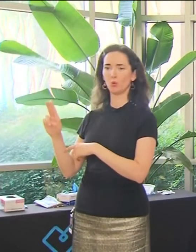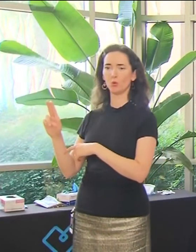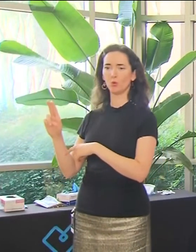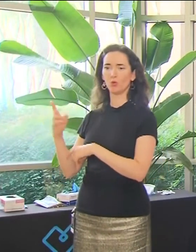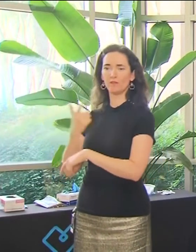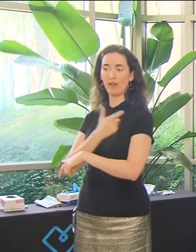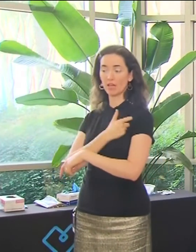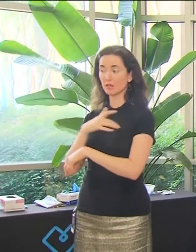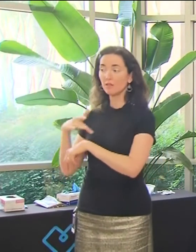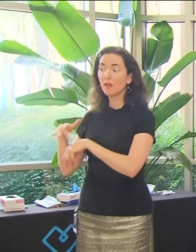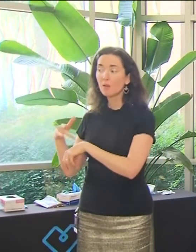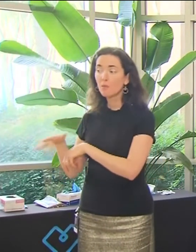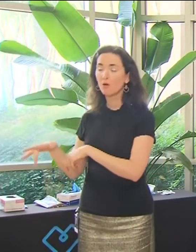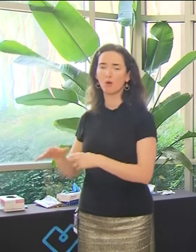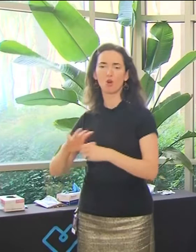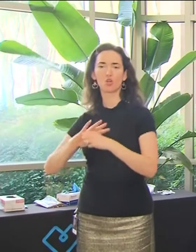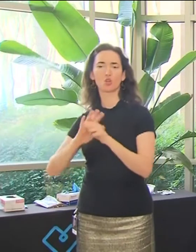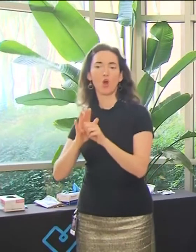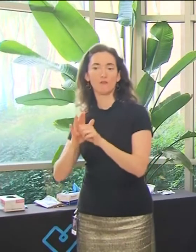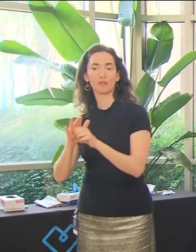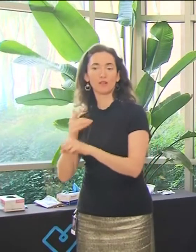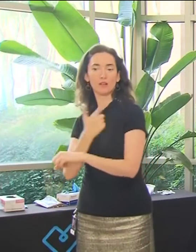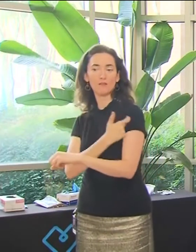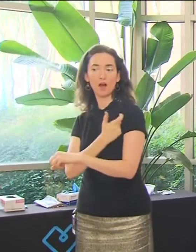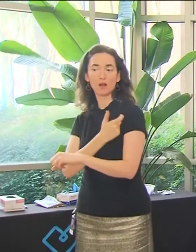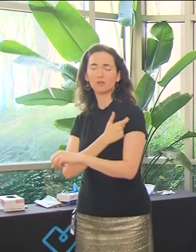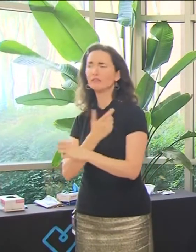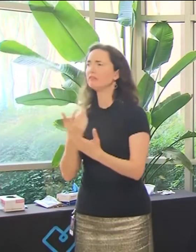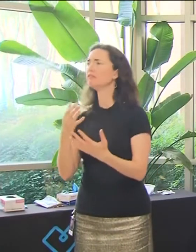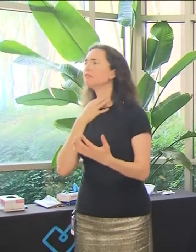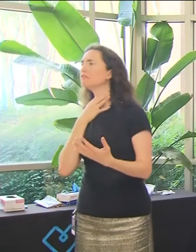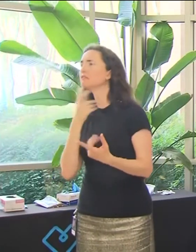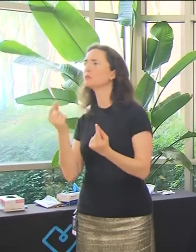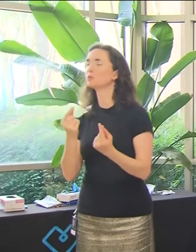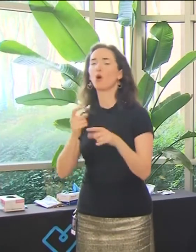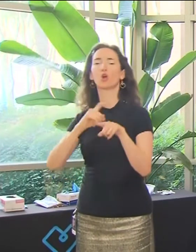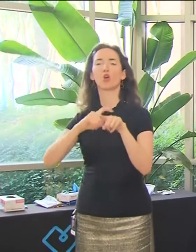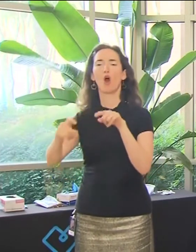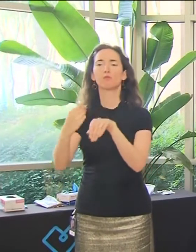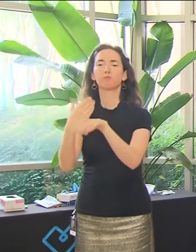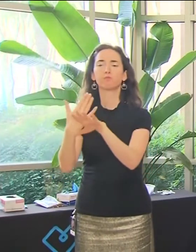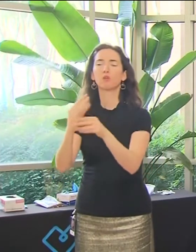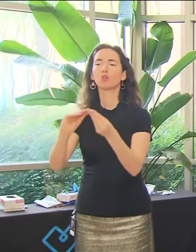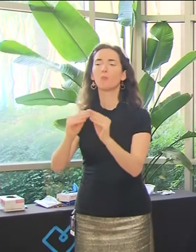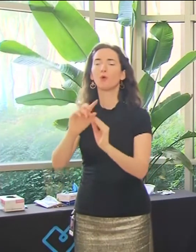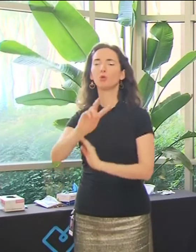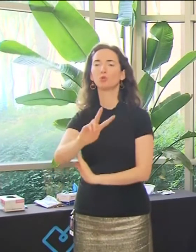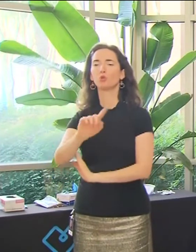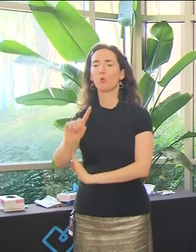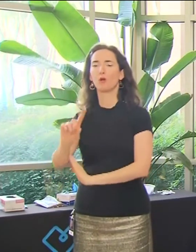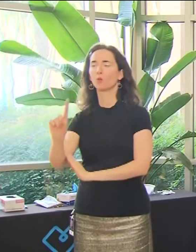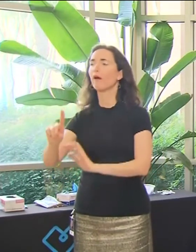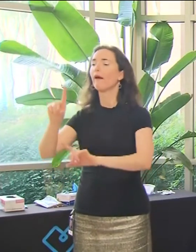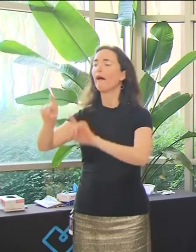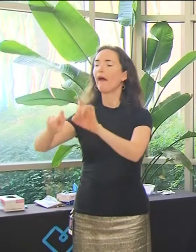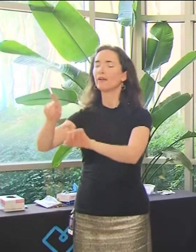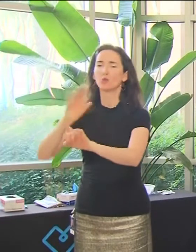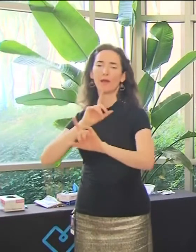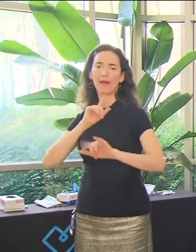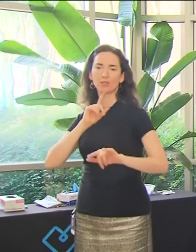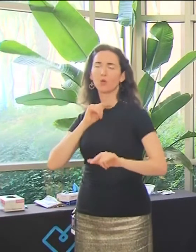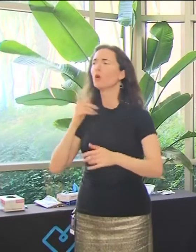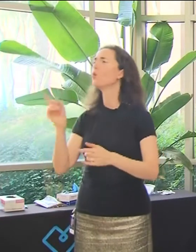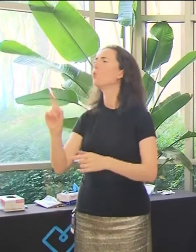vaccine or the COVID-19 vaccine, please call 211. They will answer your questions, and they will tell you where you can go in order to